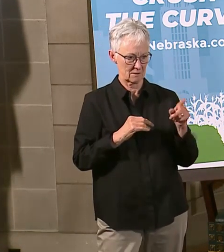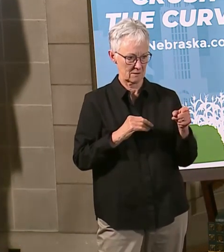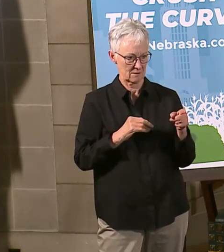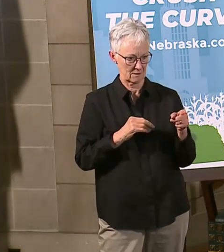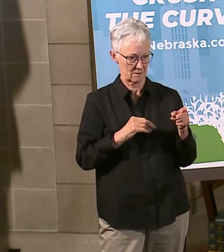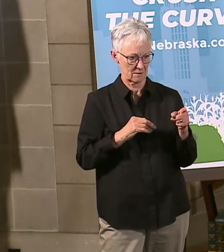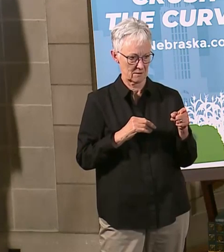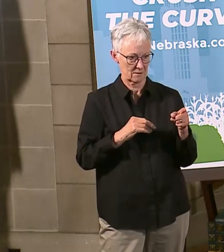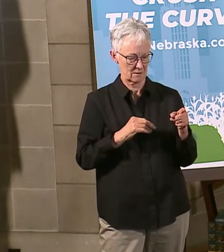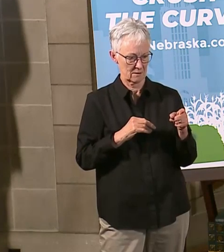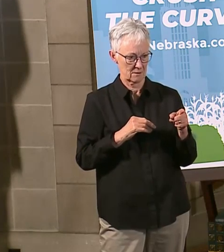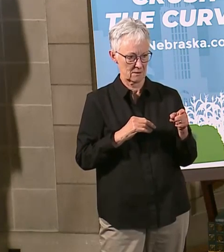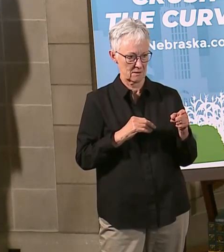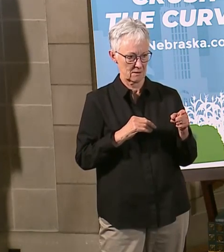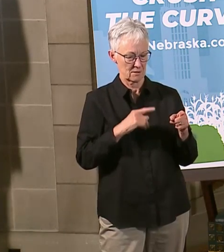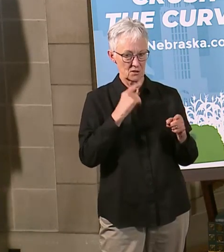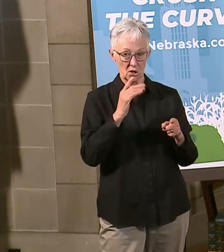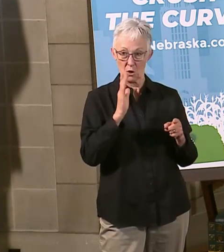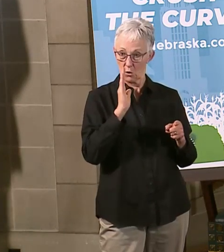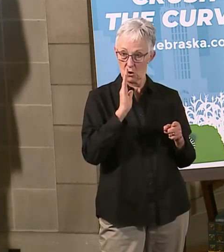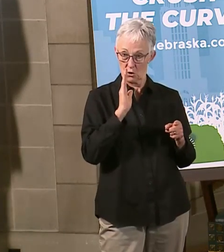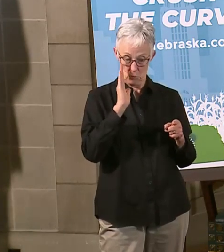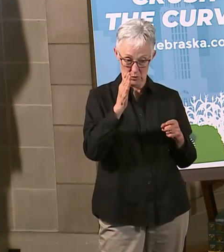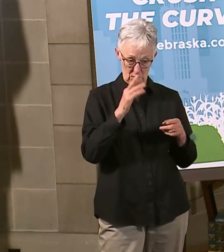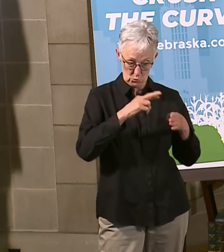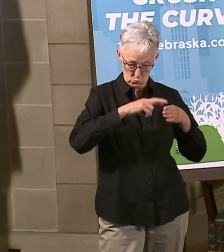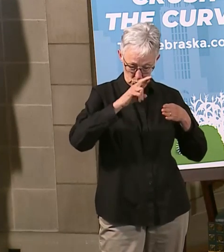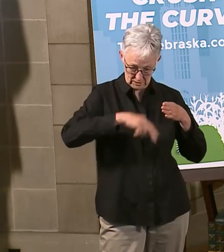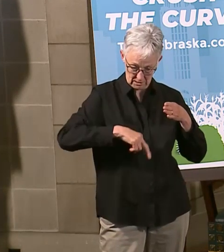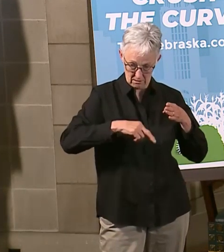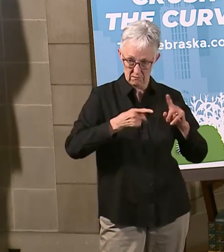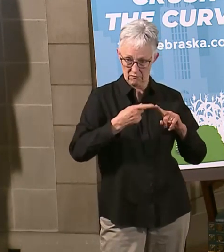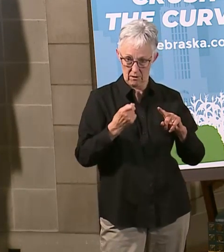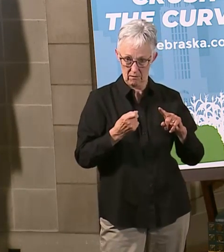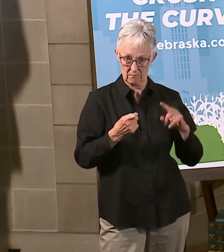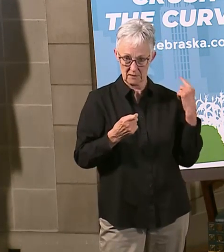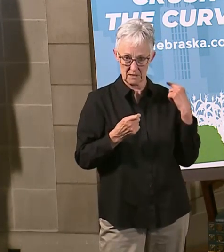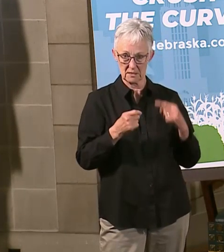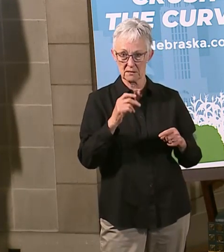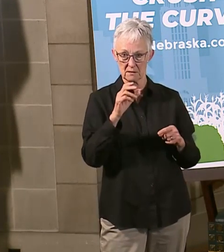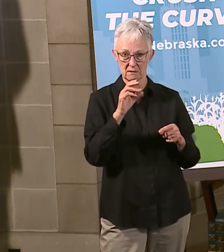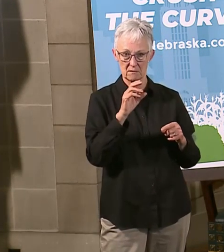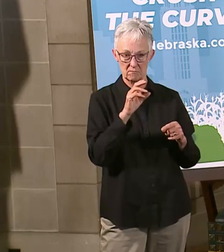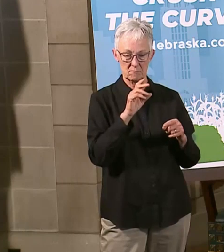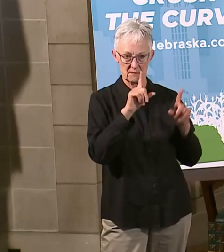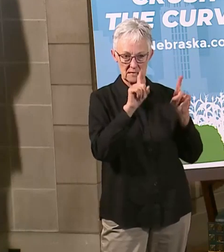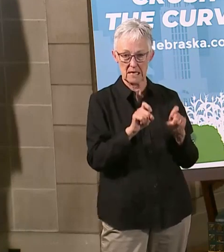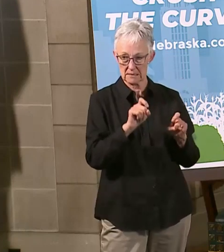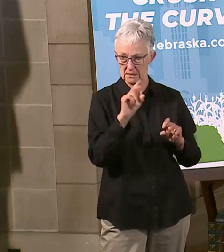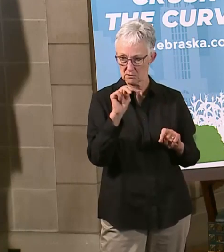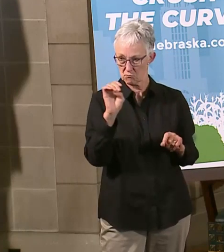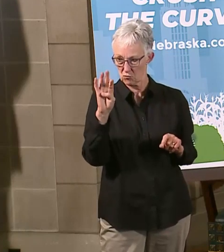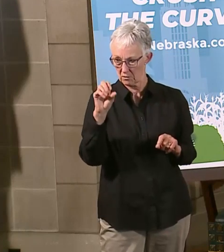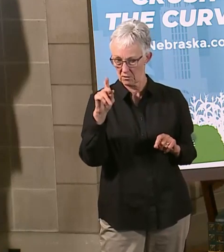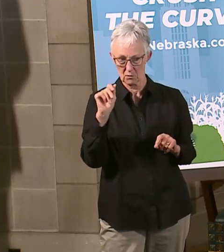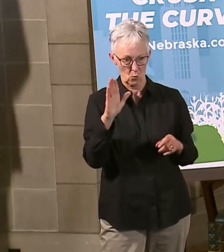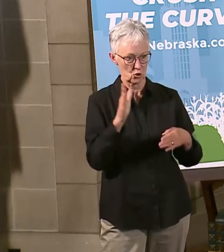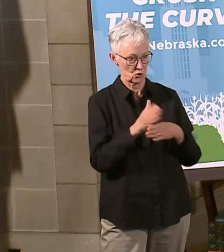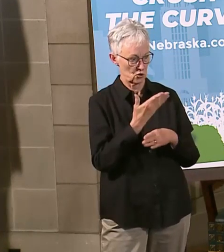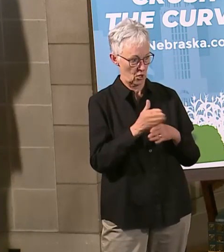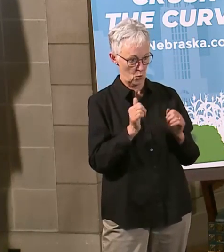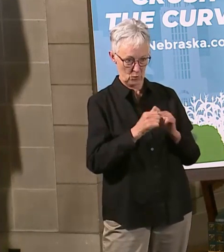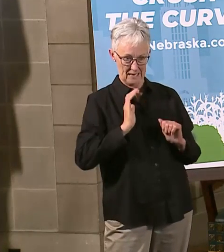existing database on testing? So the question was, will the data be shared with the state's existing database on testing? So what we're going to do